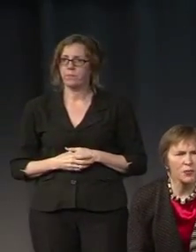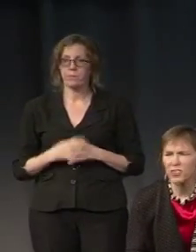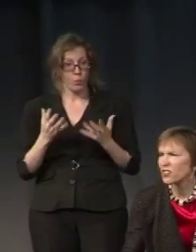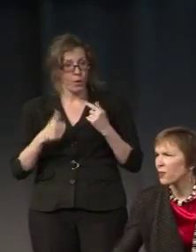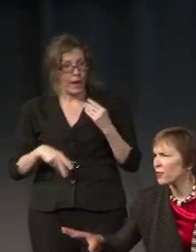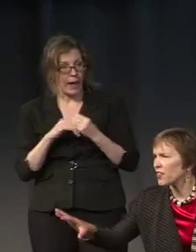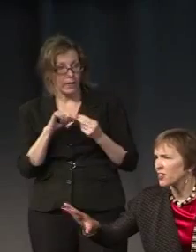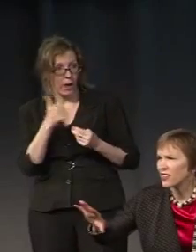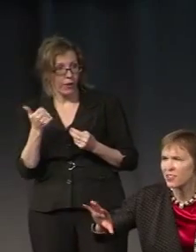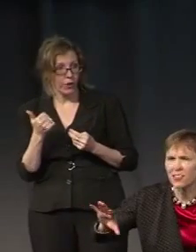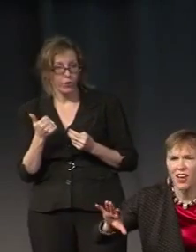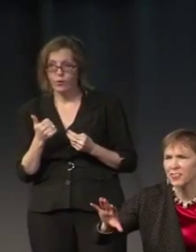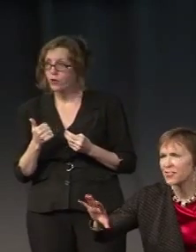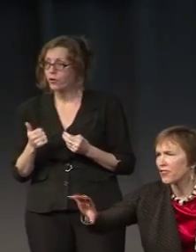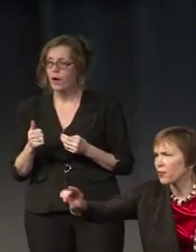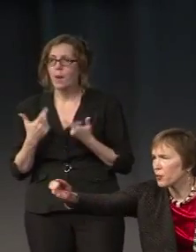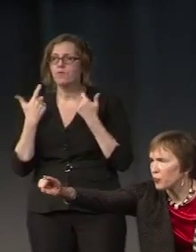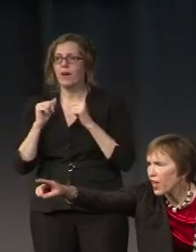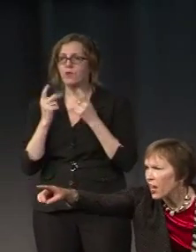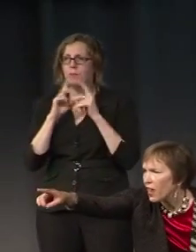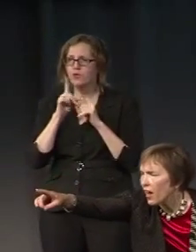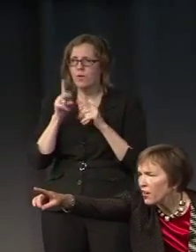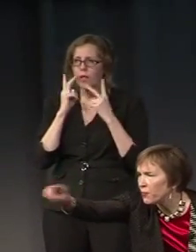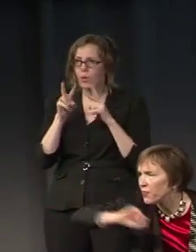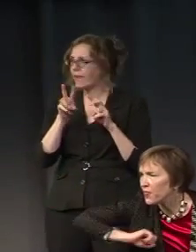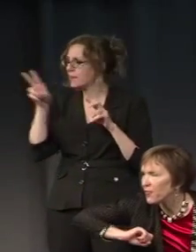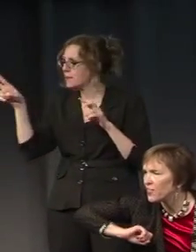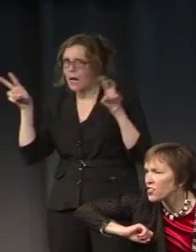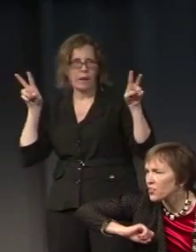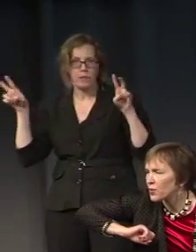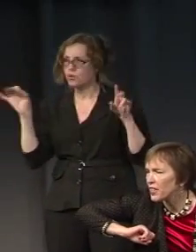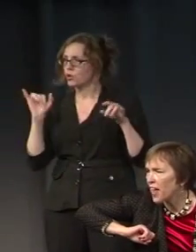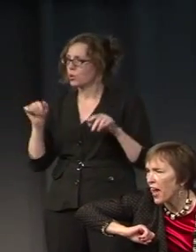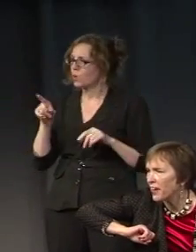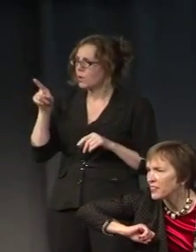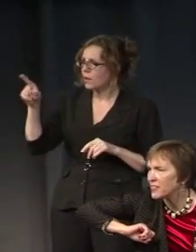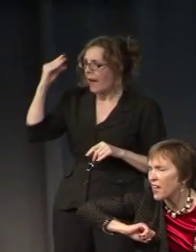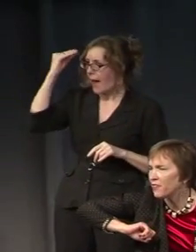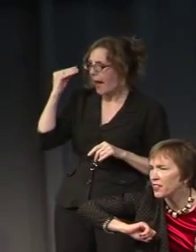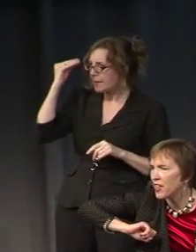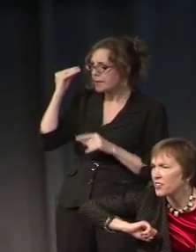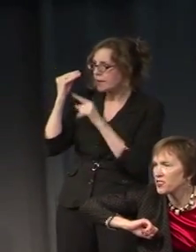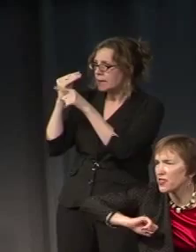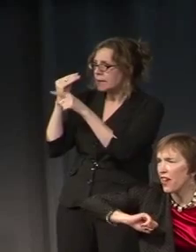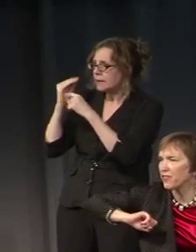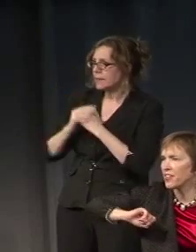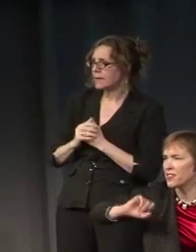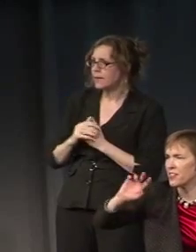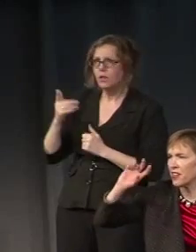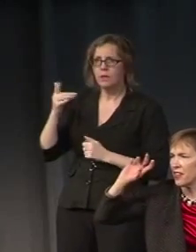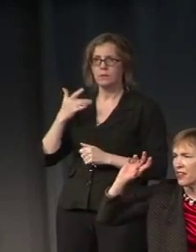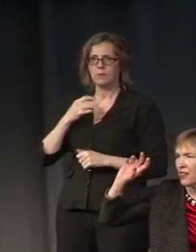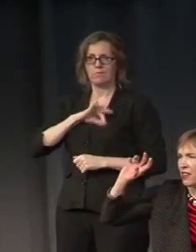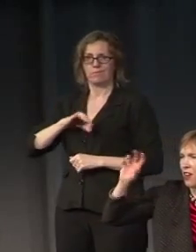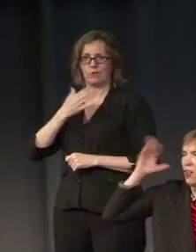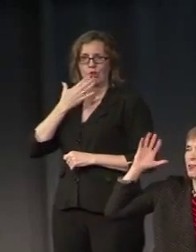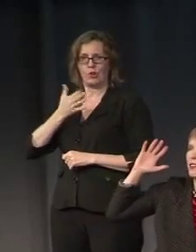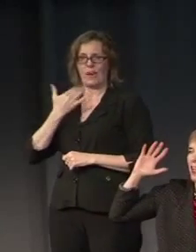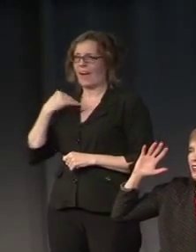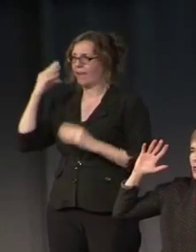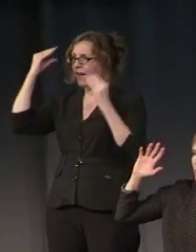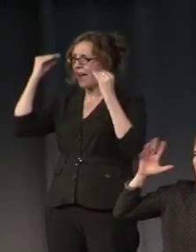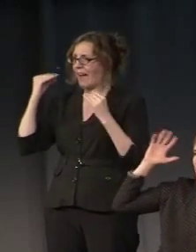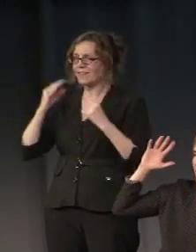I want to make sure I'm looking to the sides of the room. Gentleman in the hat, it's advantageous to have these